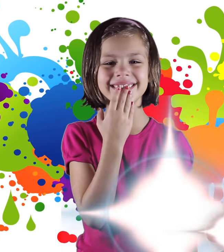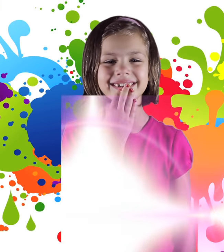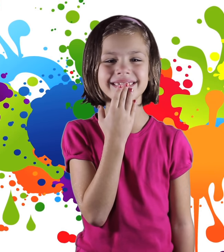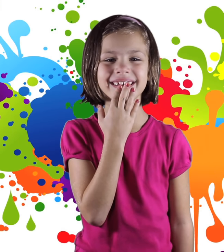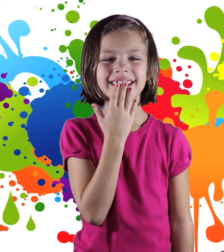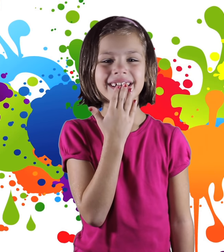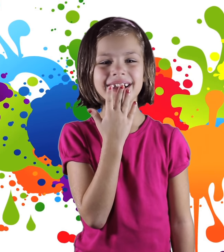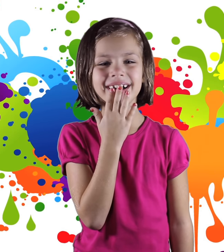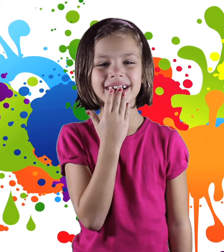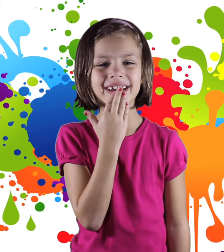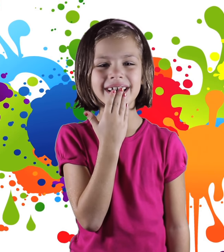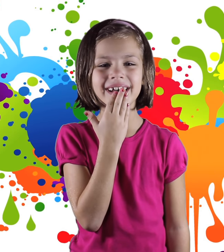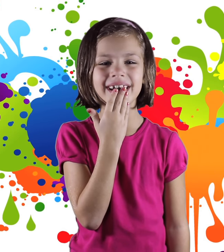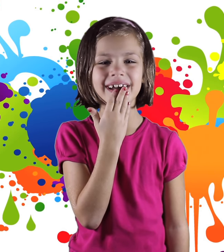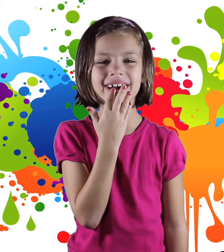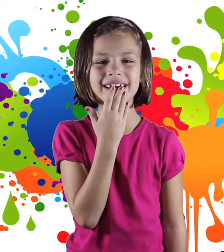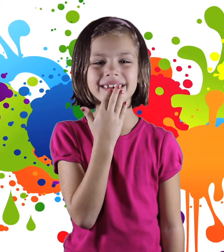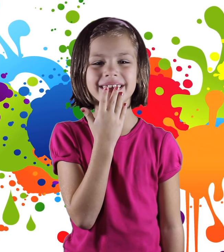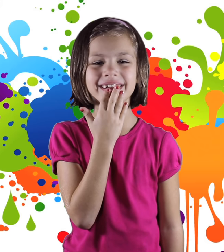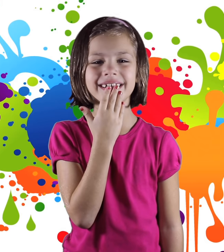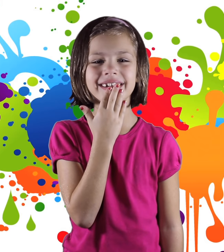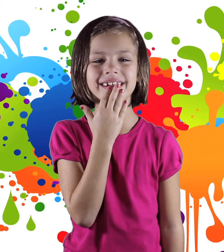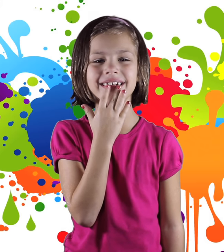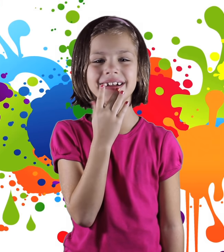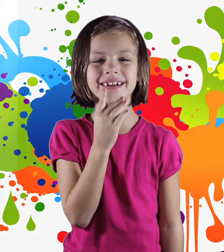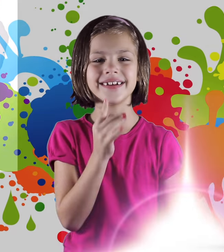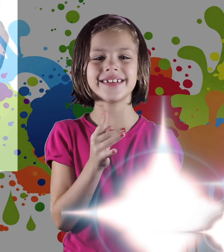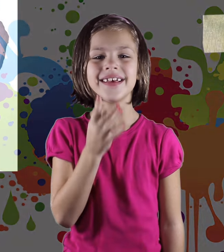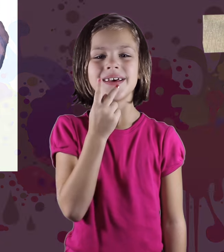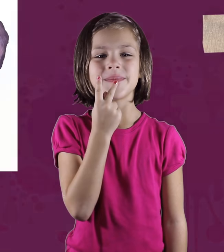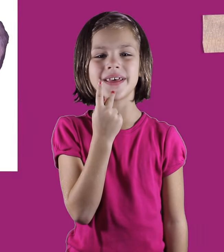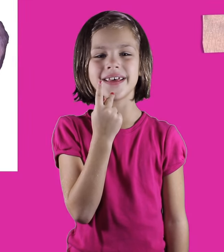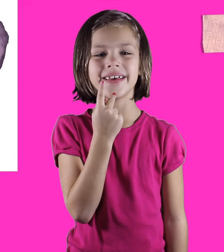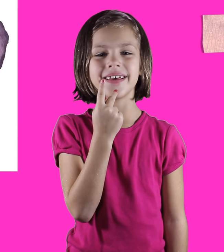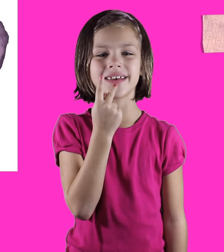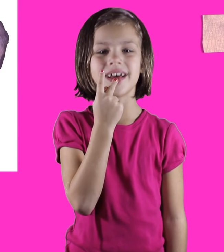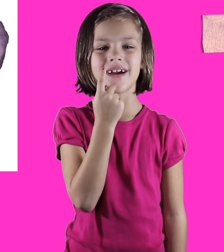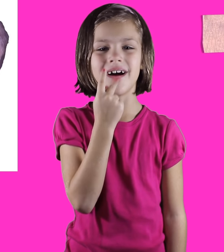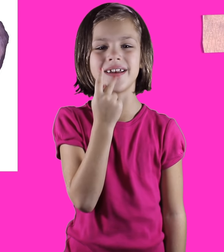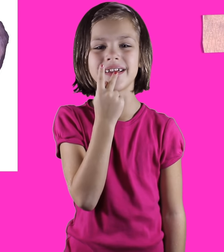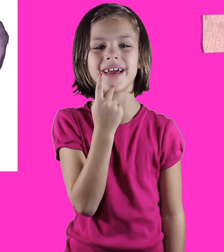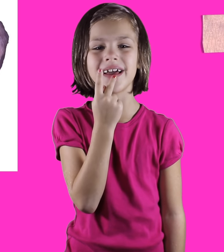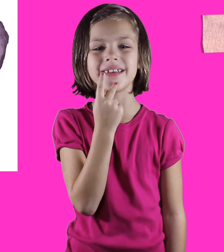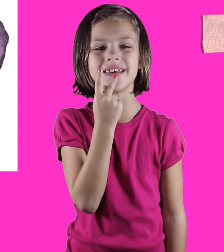Colors, colors Pink like cotton candy